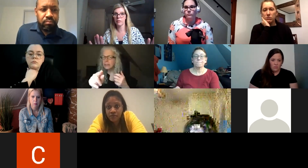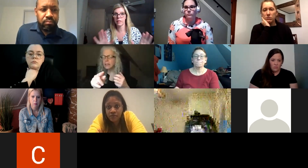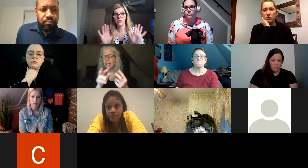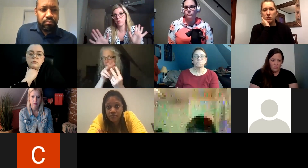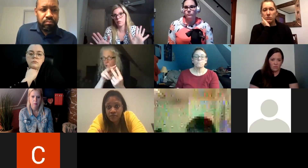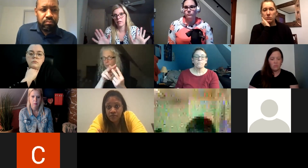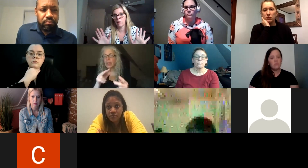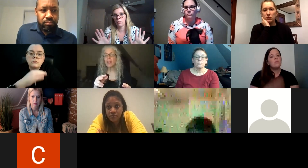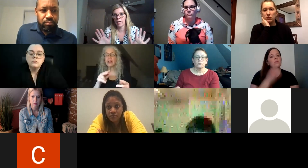gallery? Just so I know, I